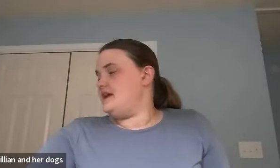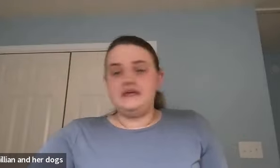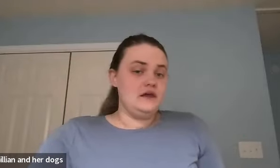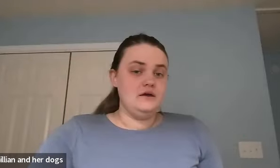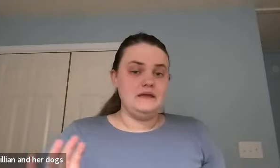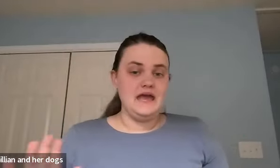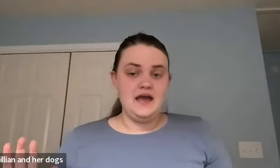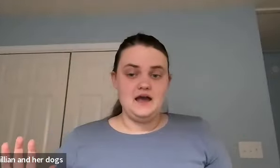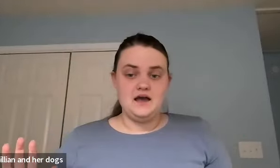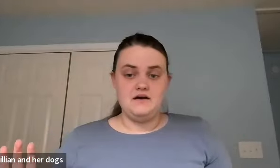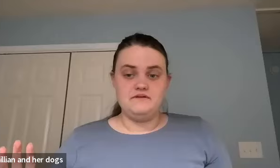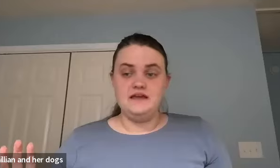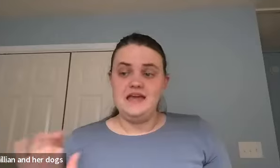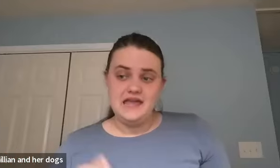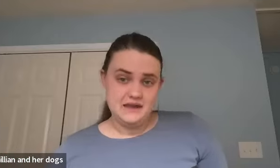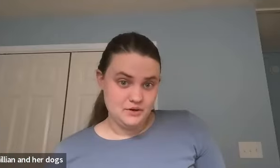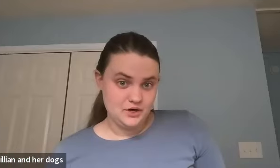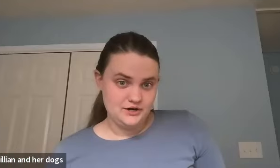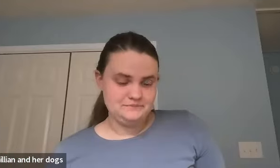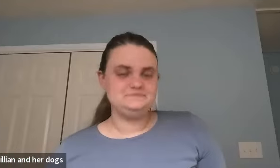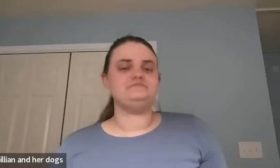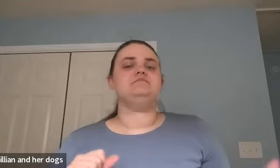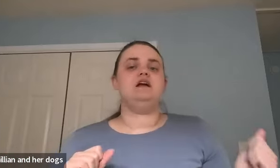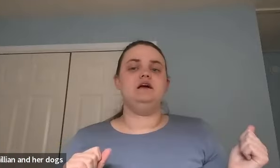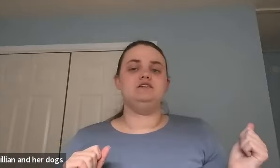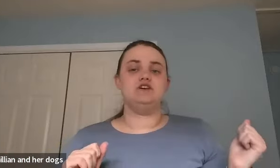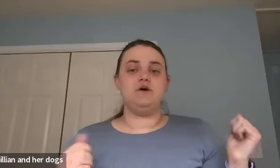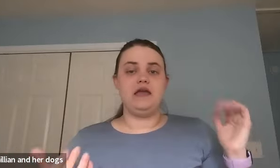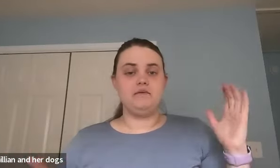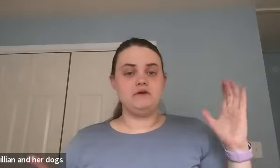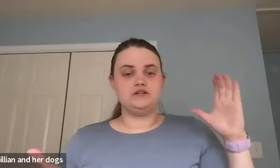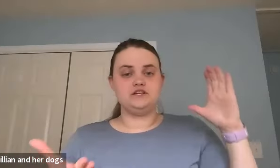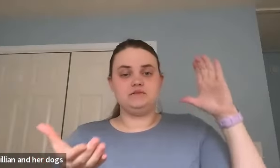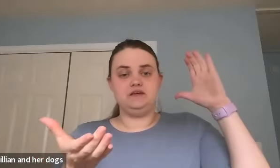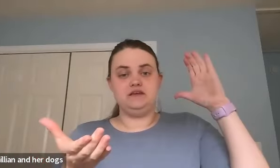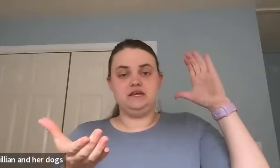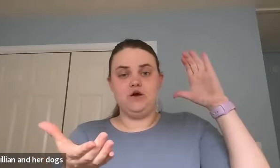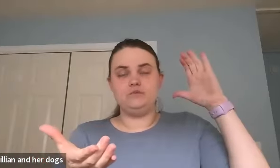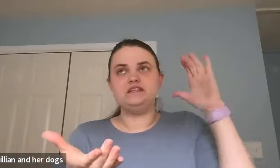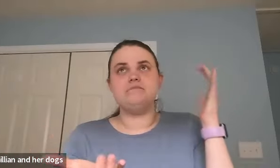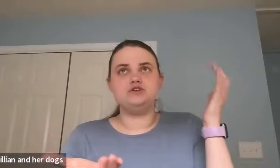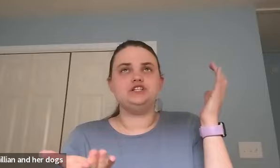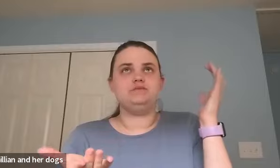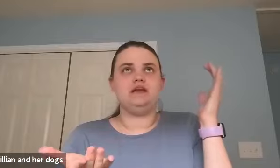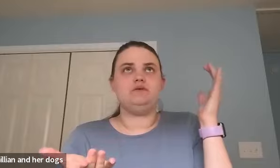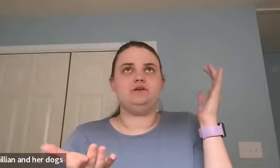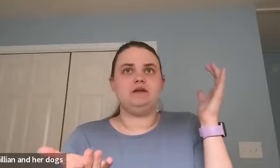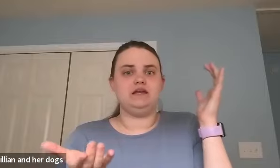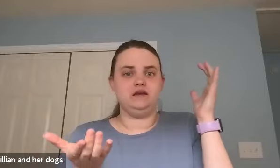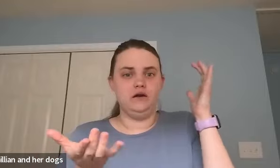Then we have hamburger. So hamburger is going to be almost that motion you make when you're making a